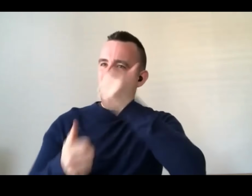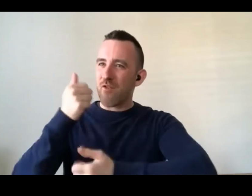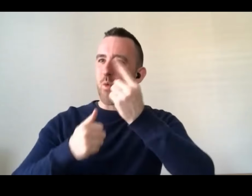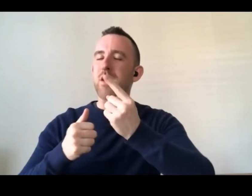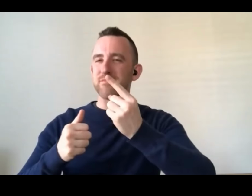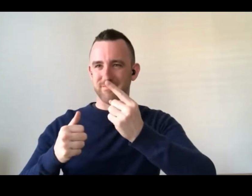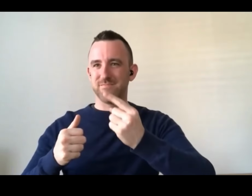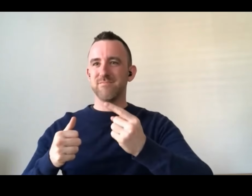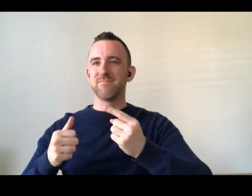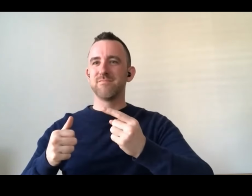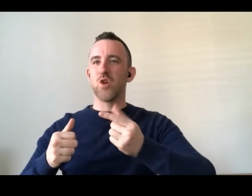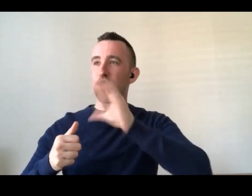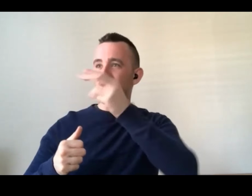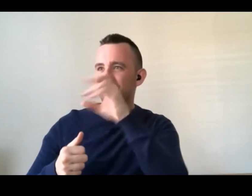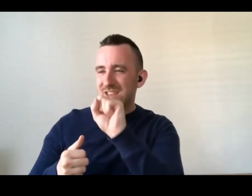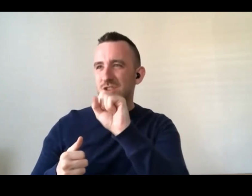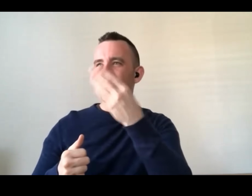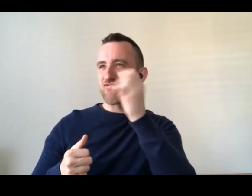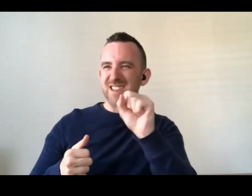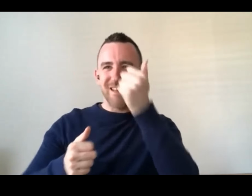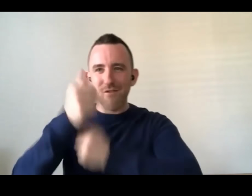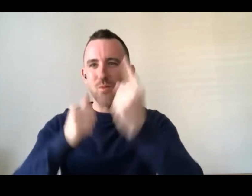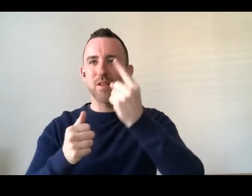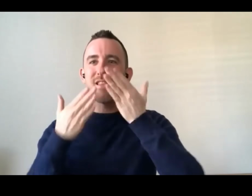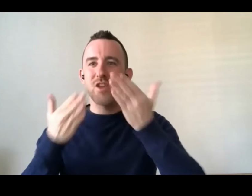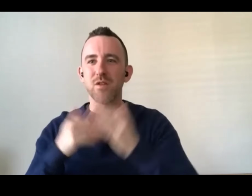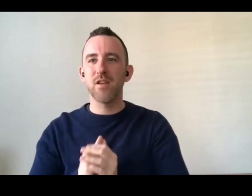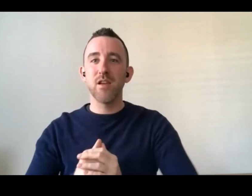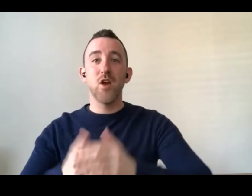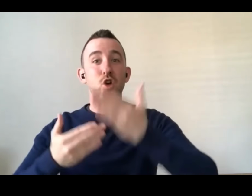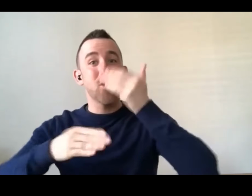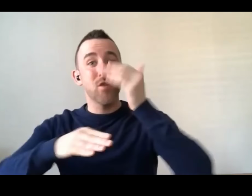everybody behind the scenes. Chris, Kristen, everybody. A good night.